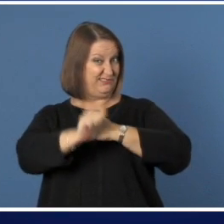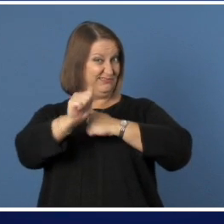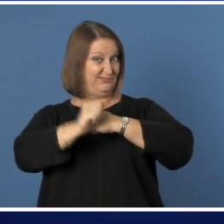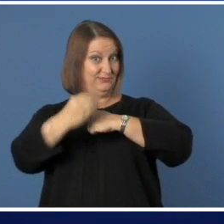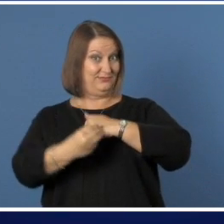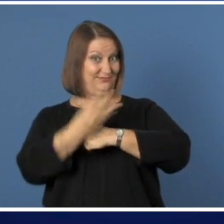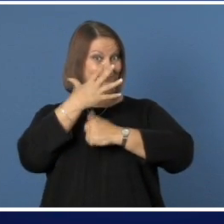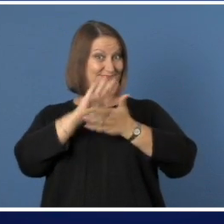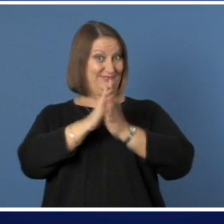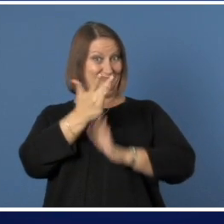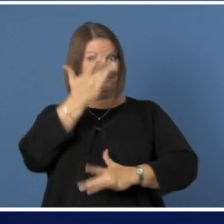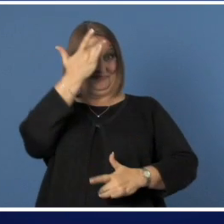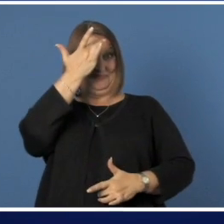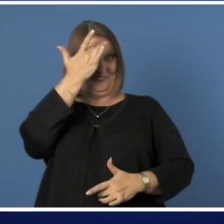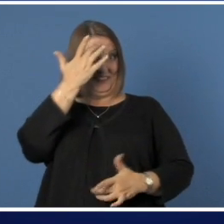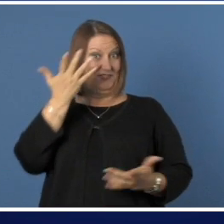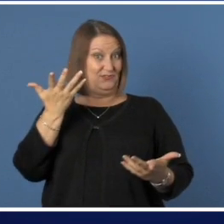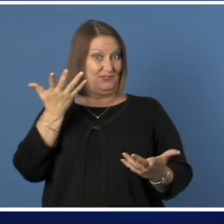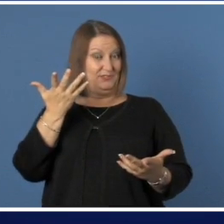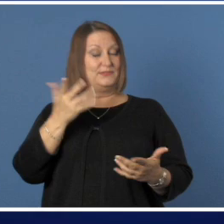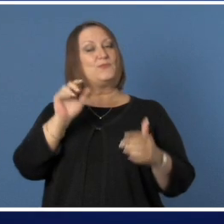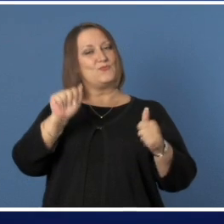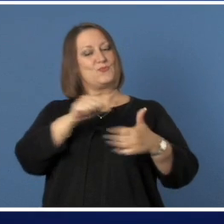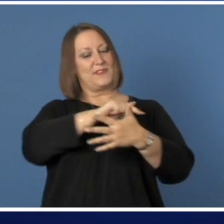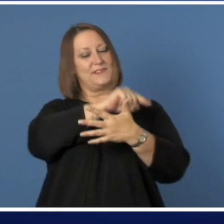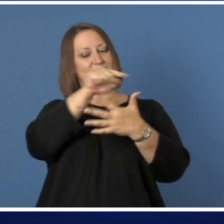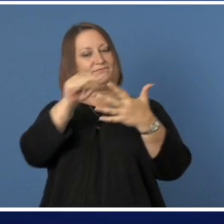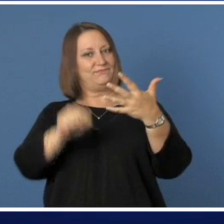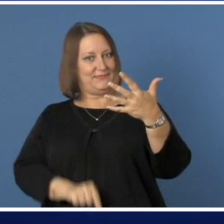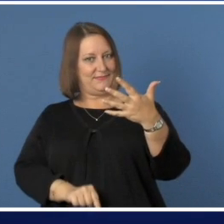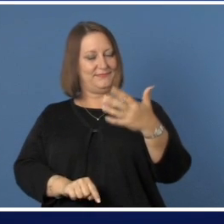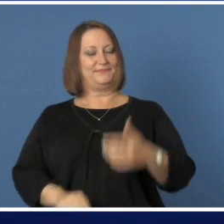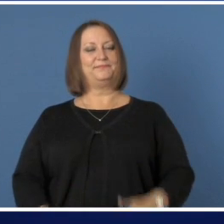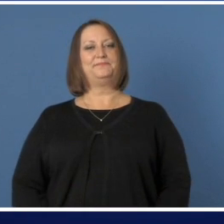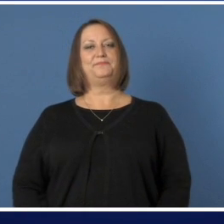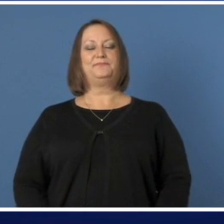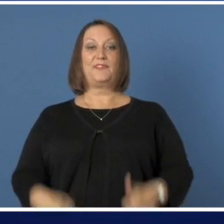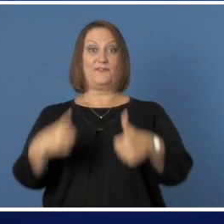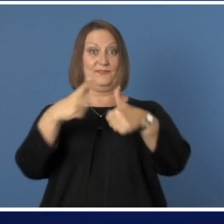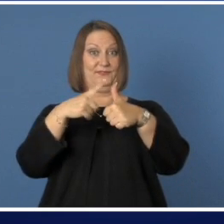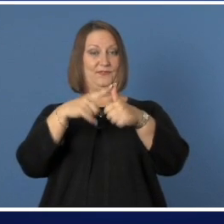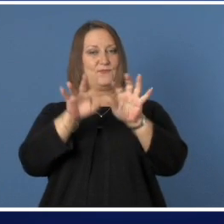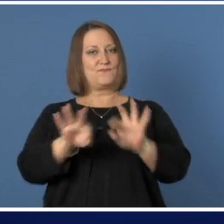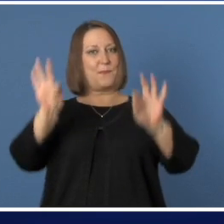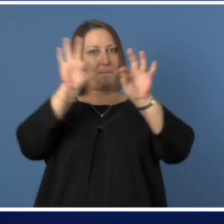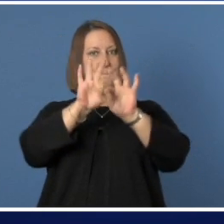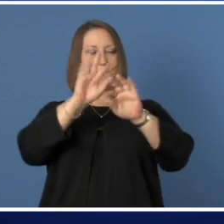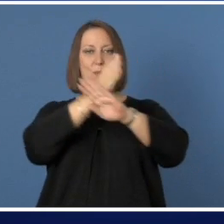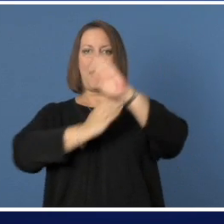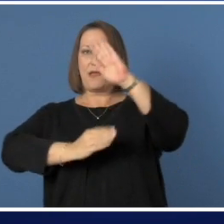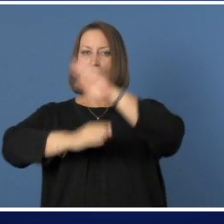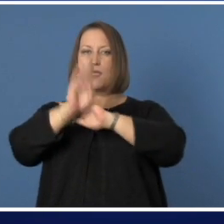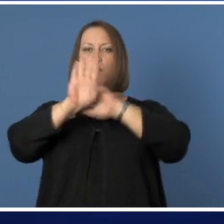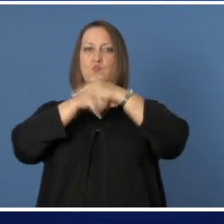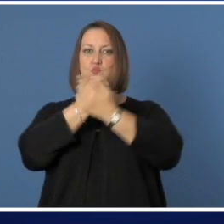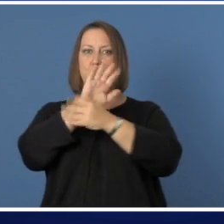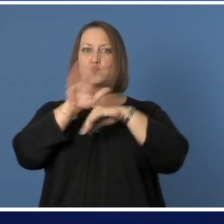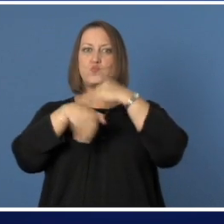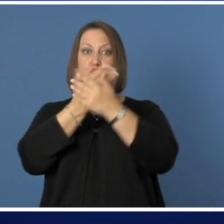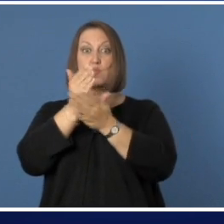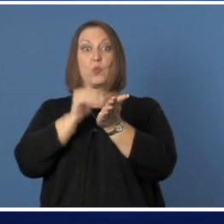Decrease your risk of infecting yourself or others Wash your hands often